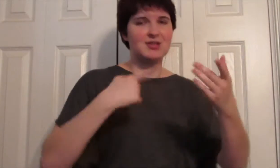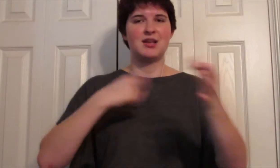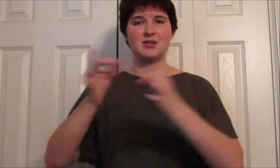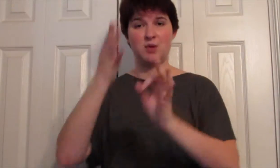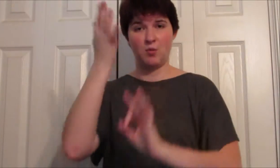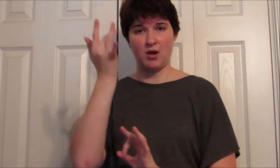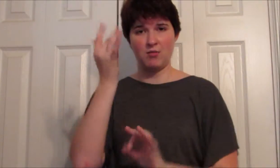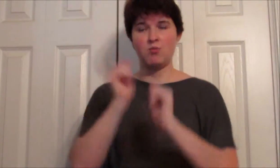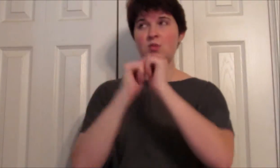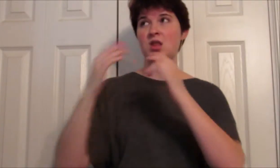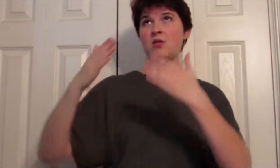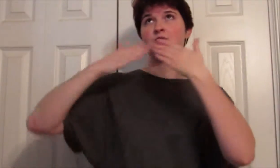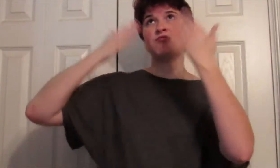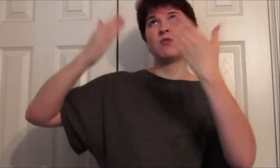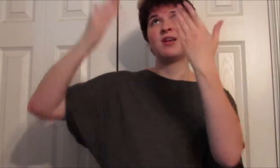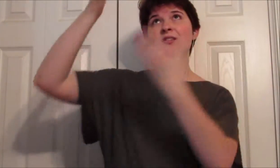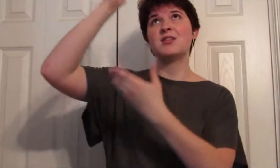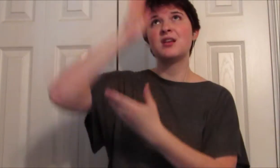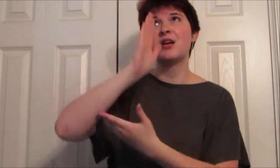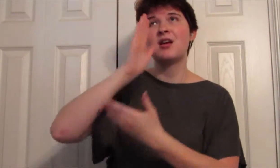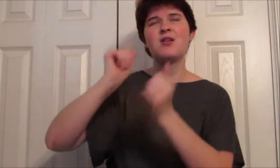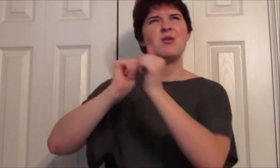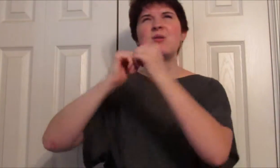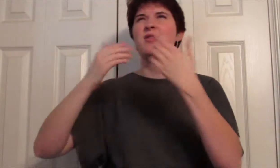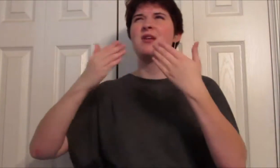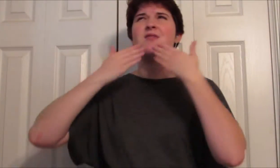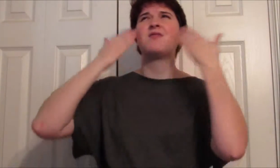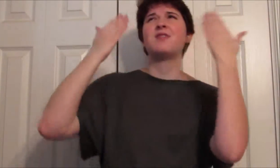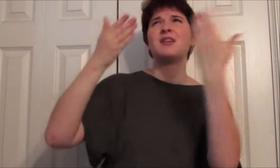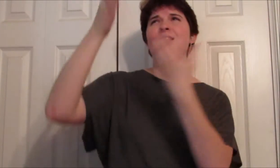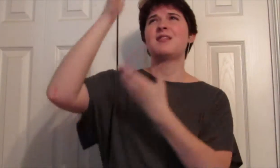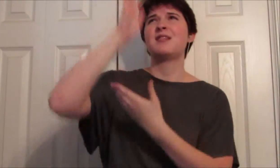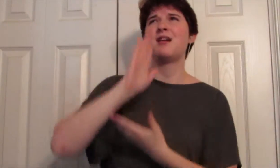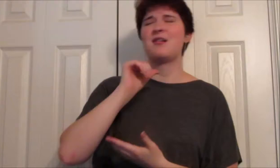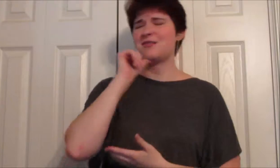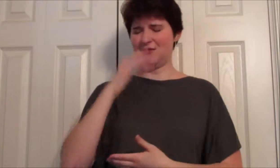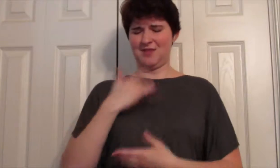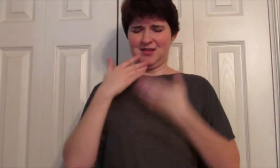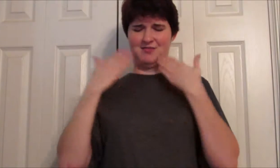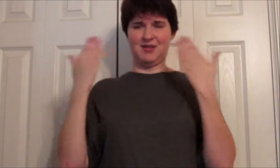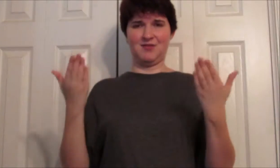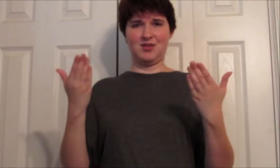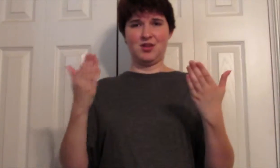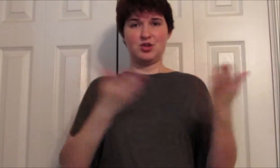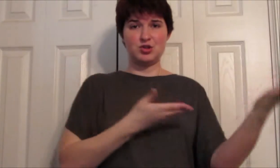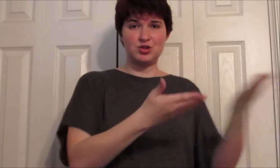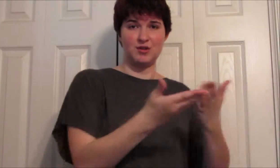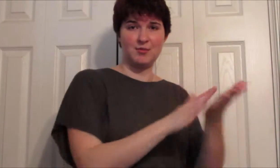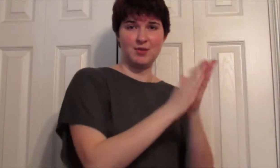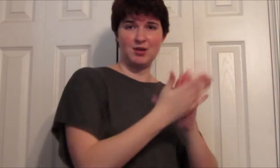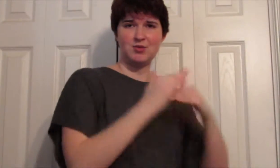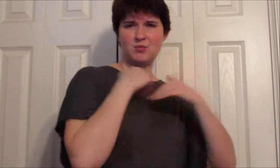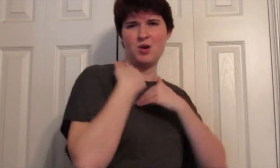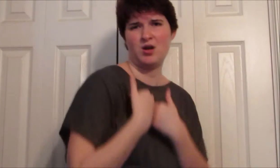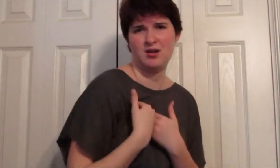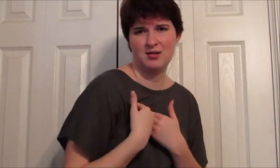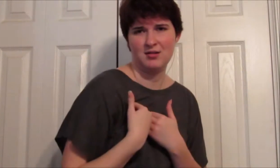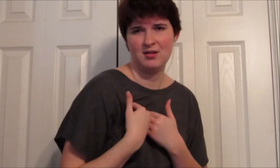a sense of gratitude to God, without a sense of thankfulness, serving is a burden.